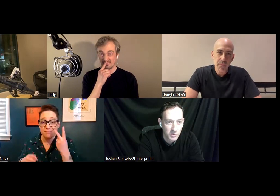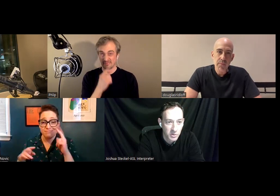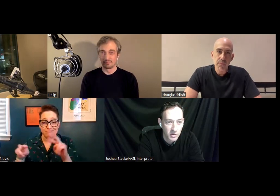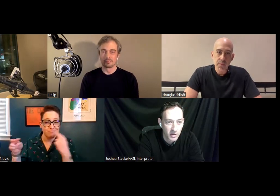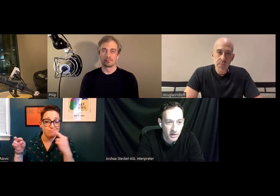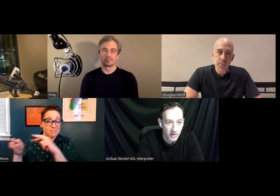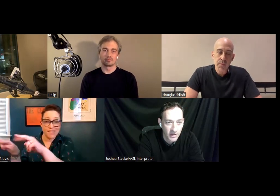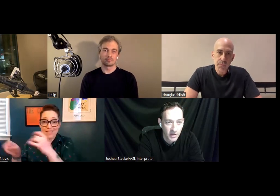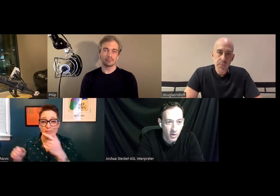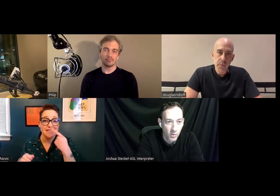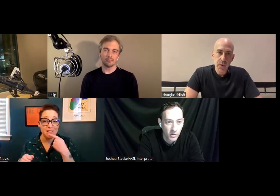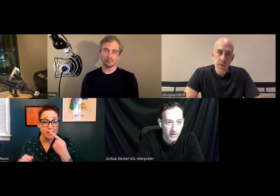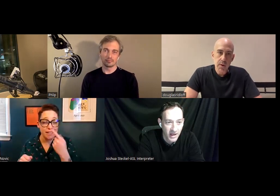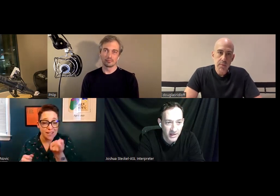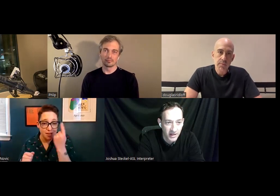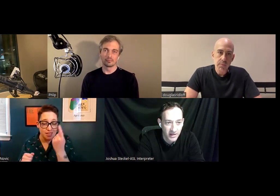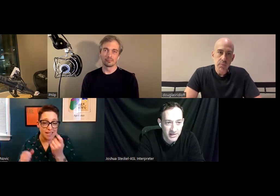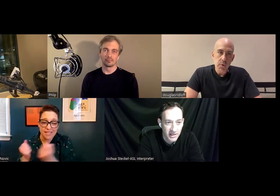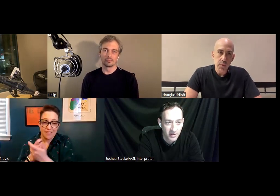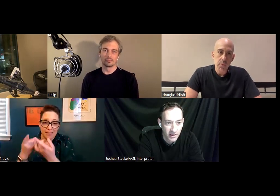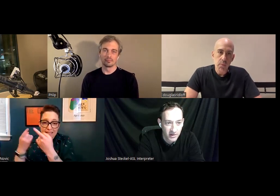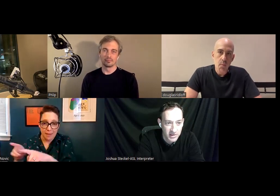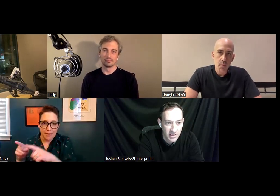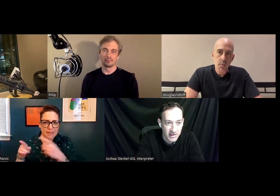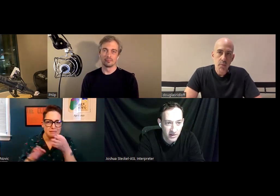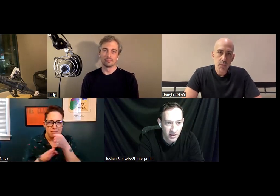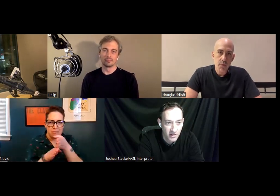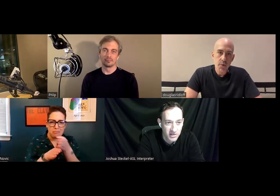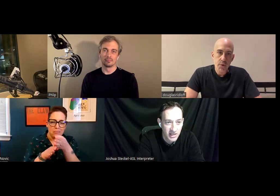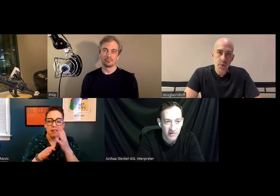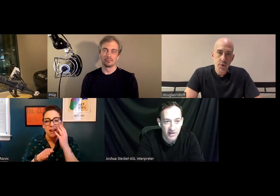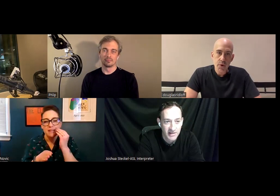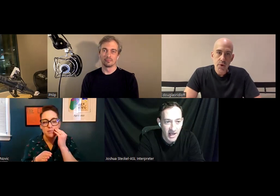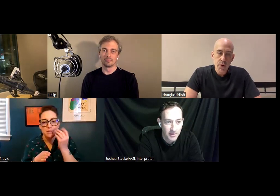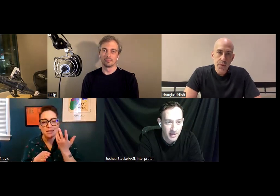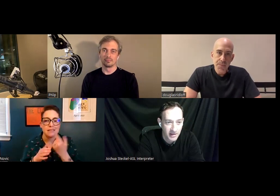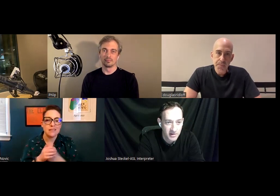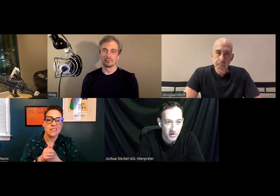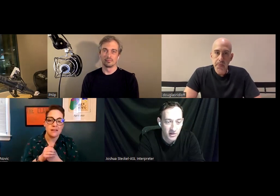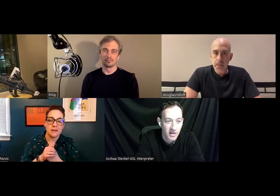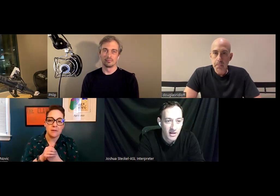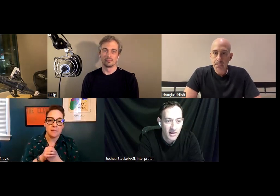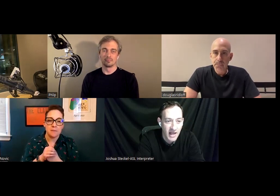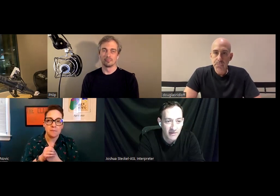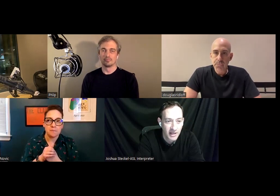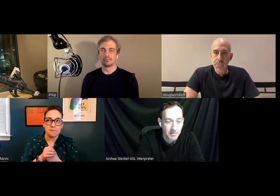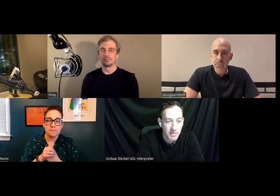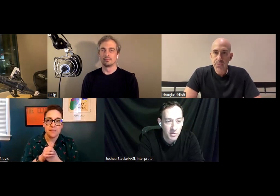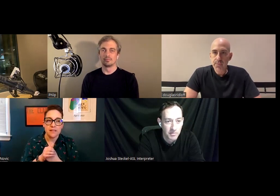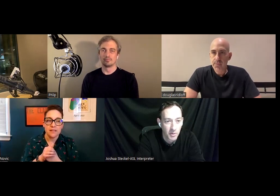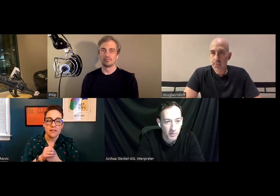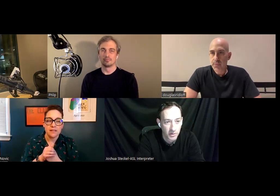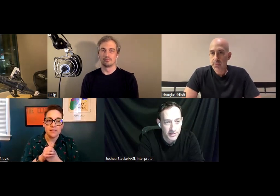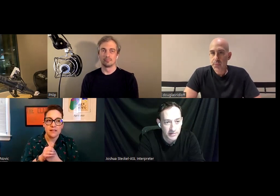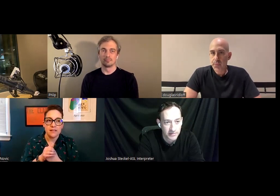walk out the door, then the whole world out there is hearing and they're seen as hearing and they understand everything that's happening. And so they